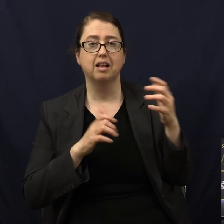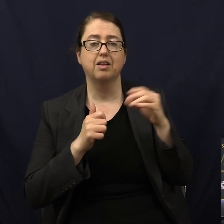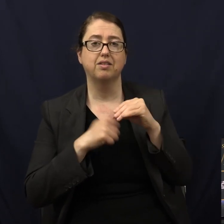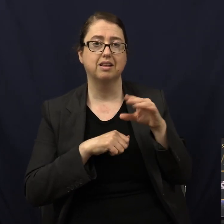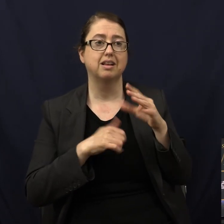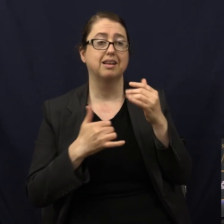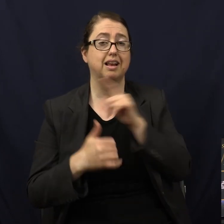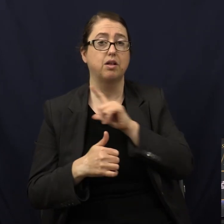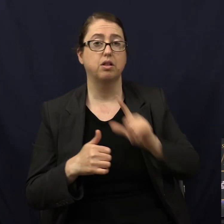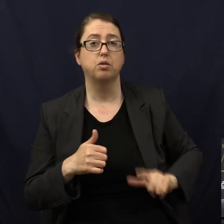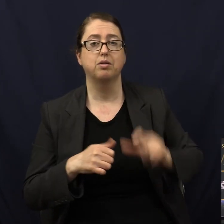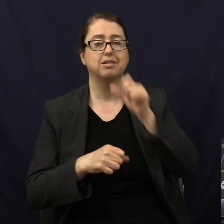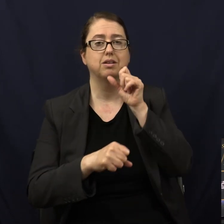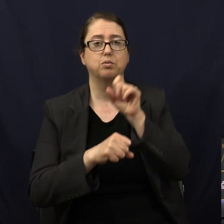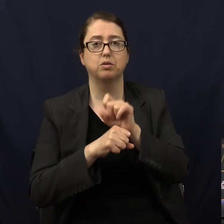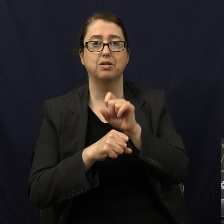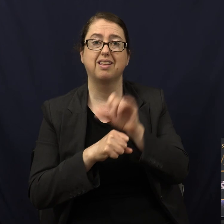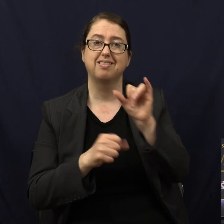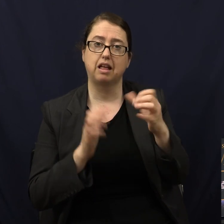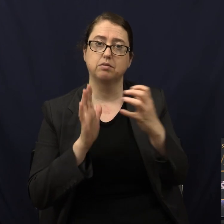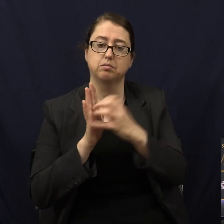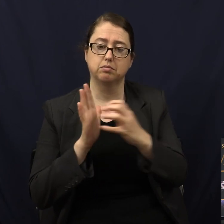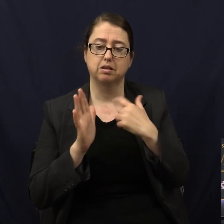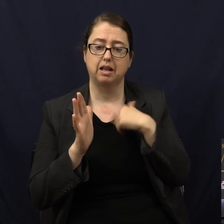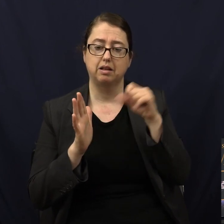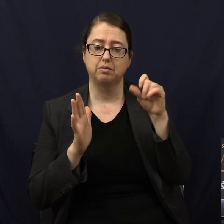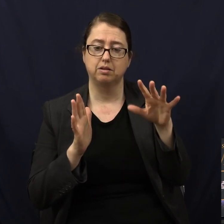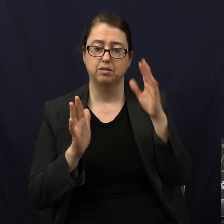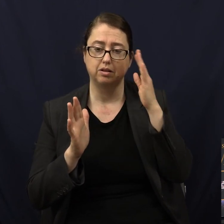The Lord does not now work. And then that's the passage I shared with you.